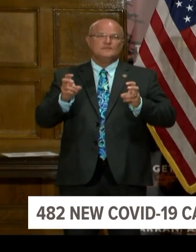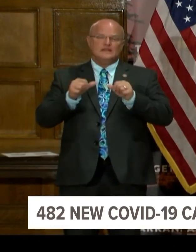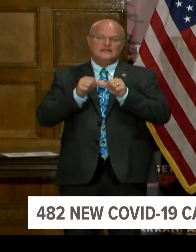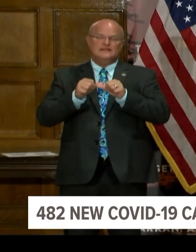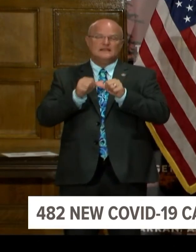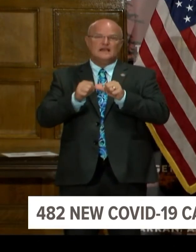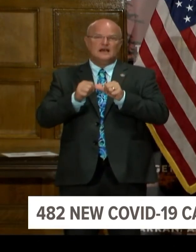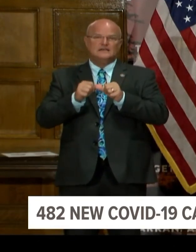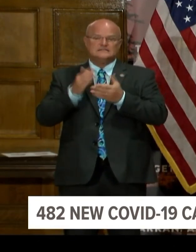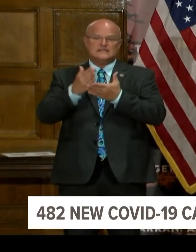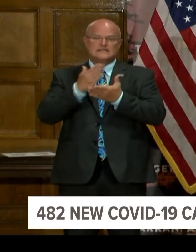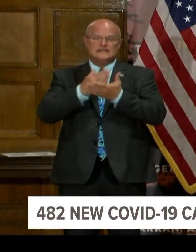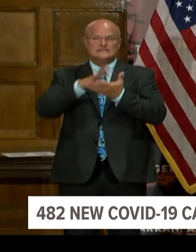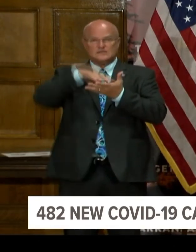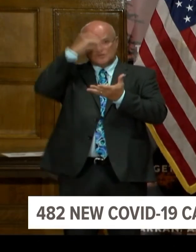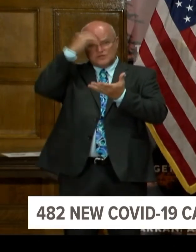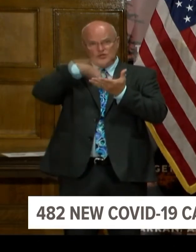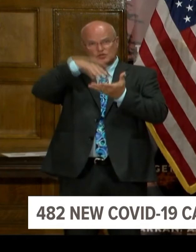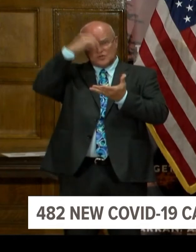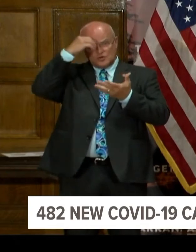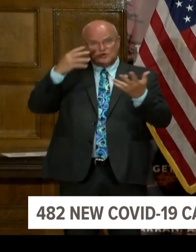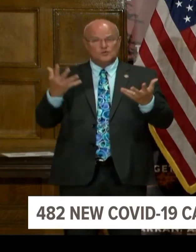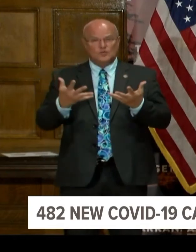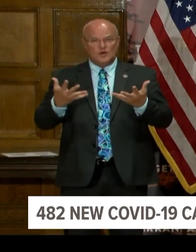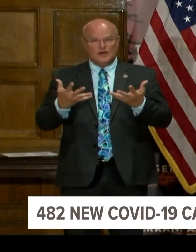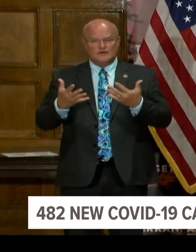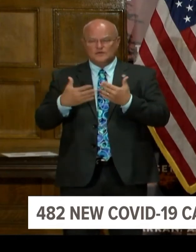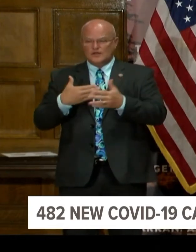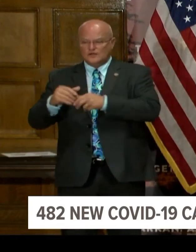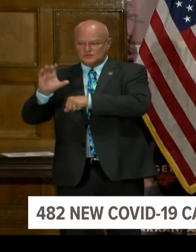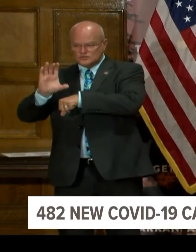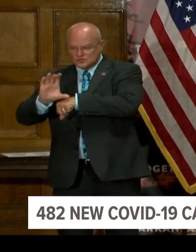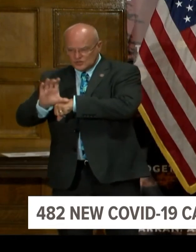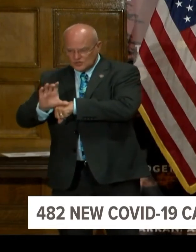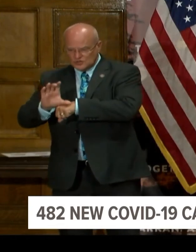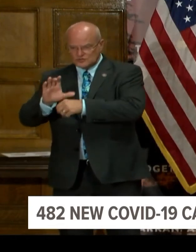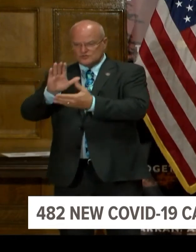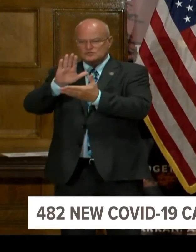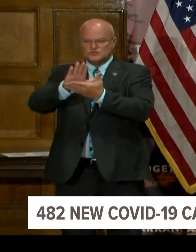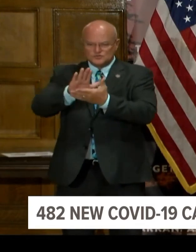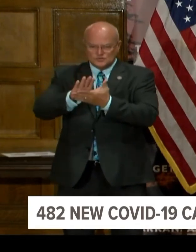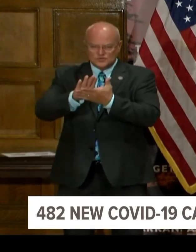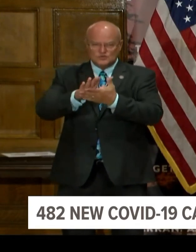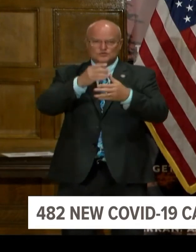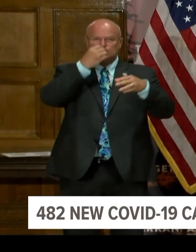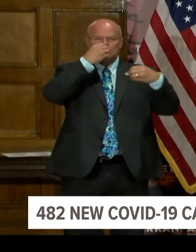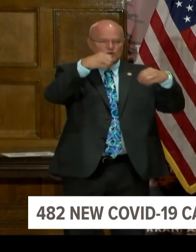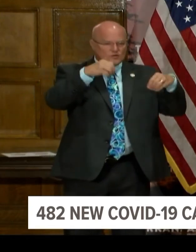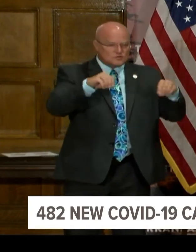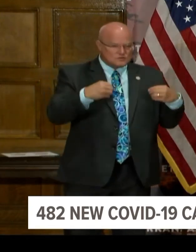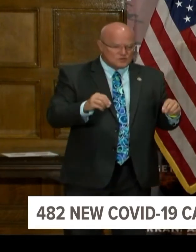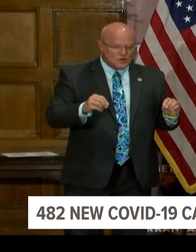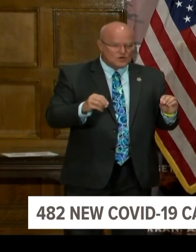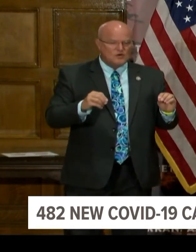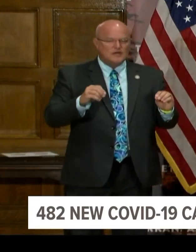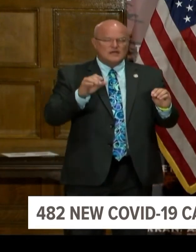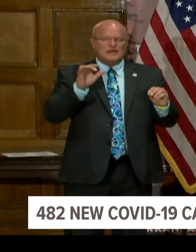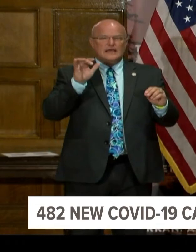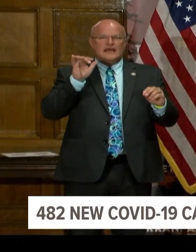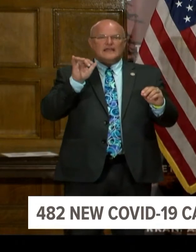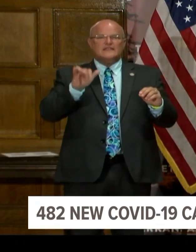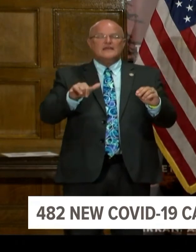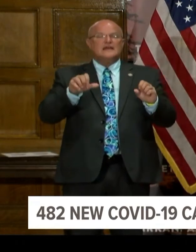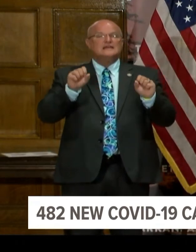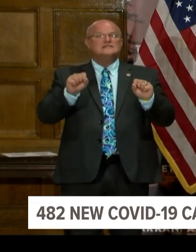constant lesson is whether you're at church, whether you're at school, whether you're in the grocery store, that